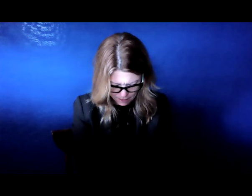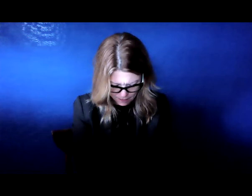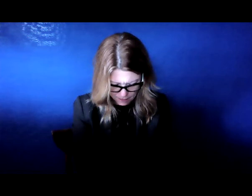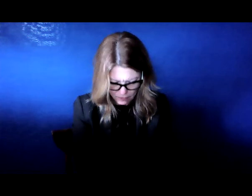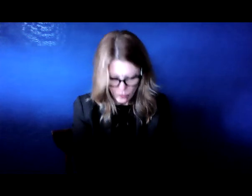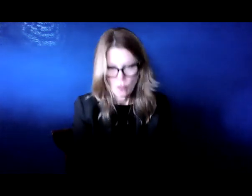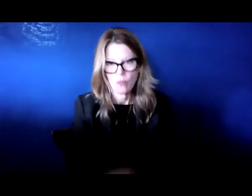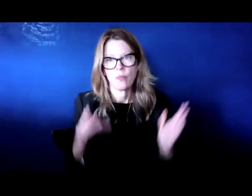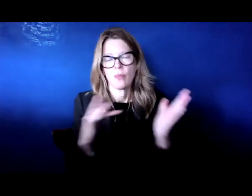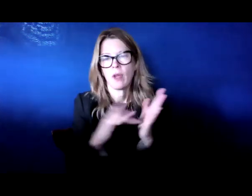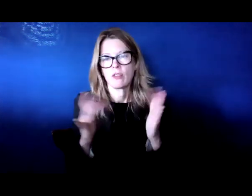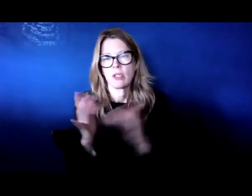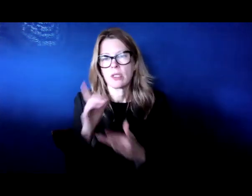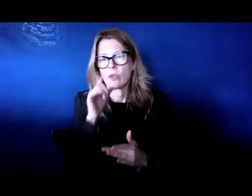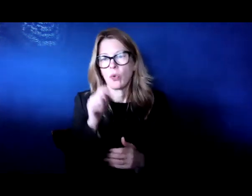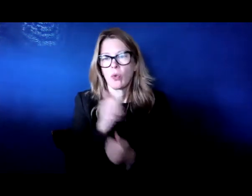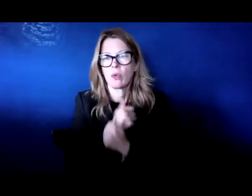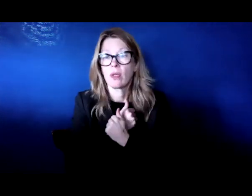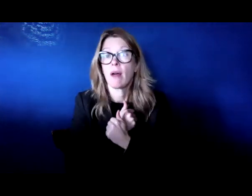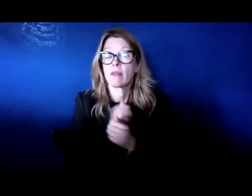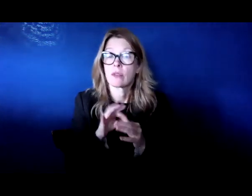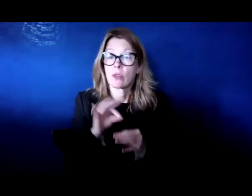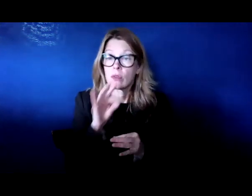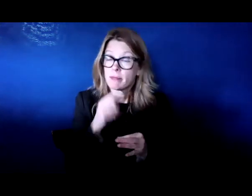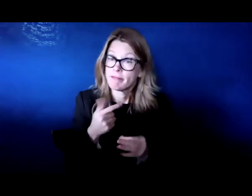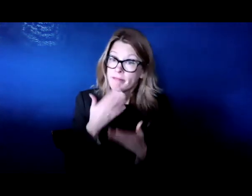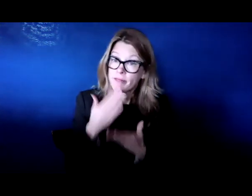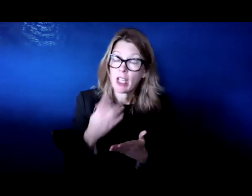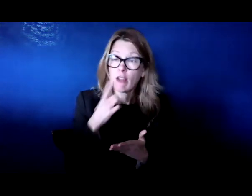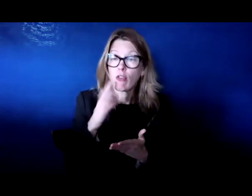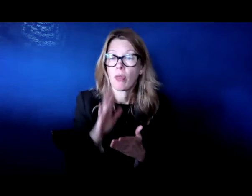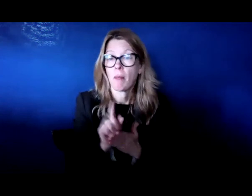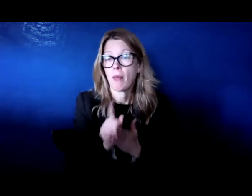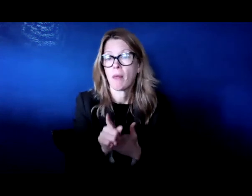Jesus, lover of souls, we thank you for this moment to pray together.